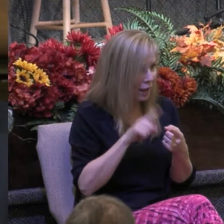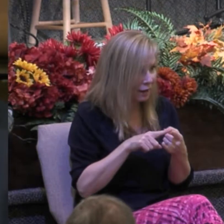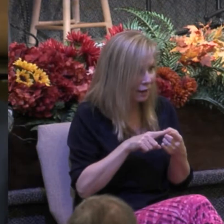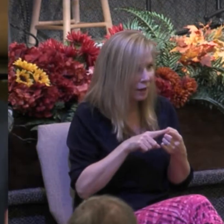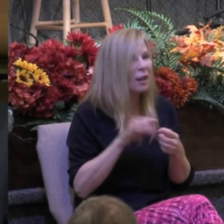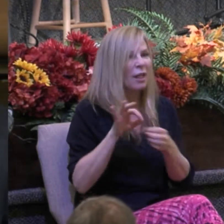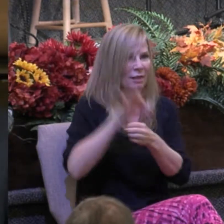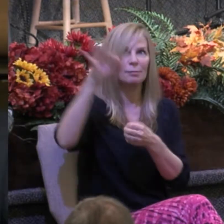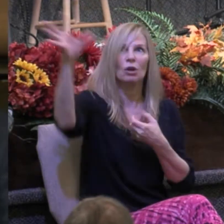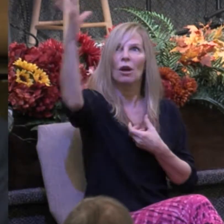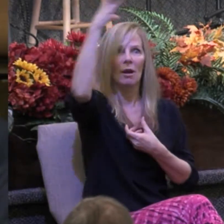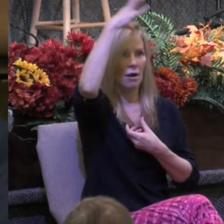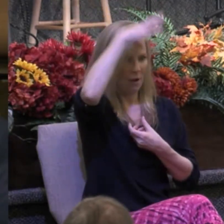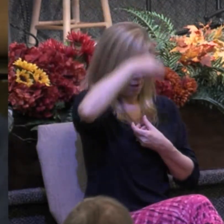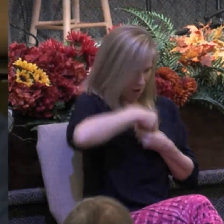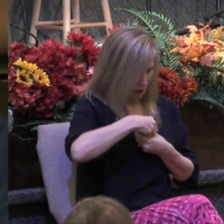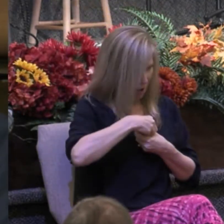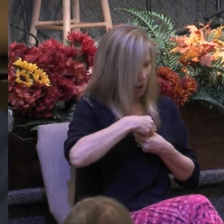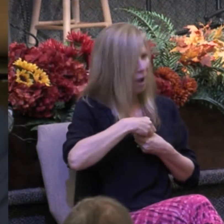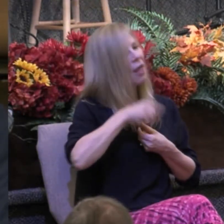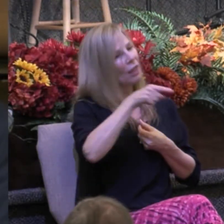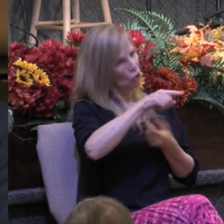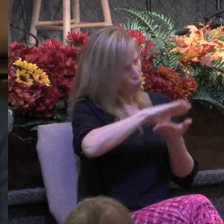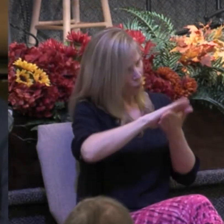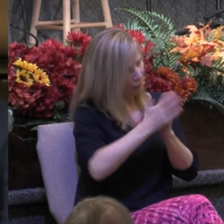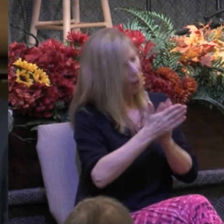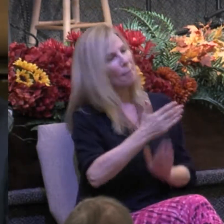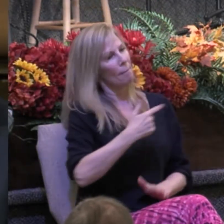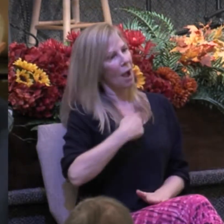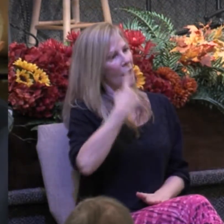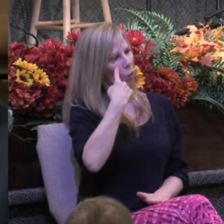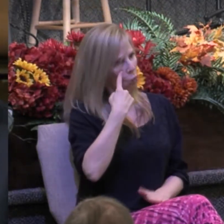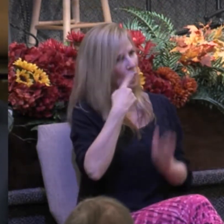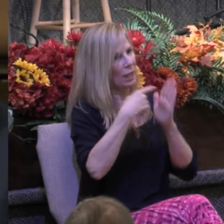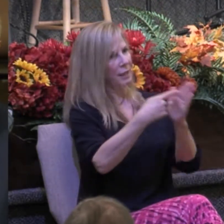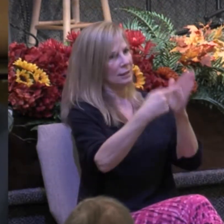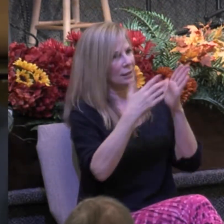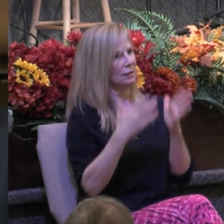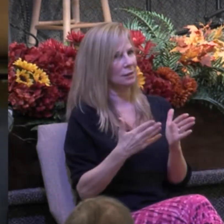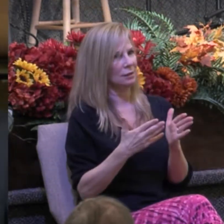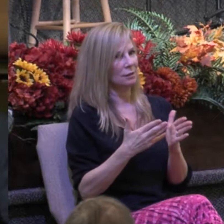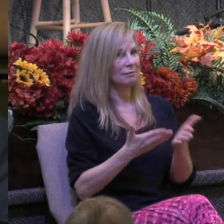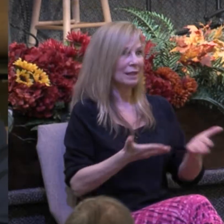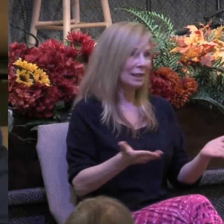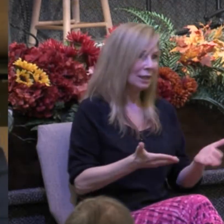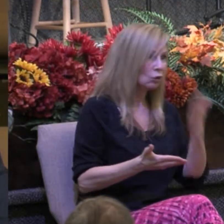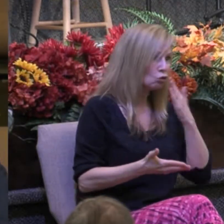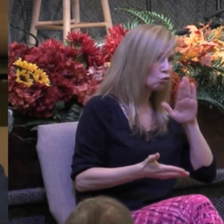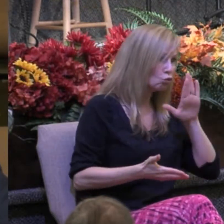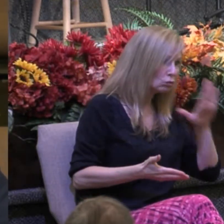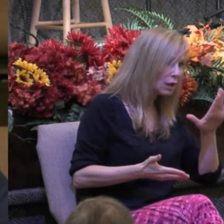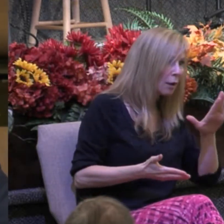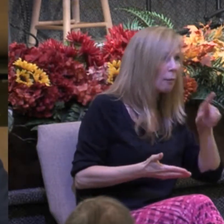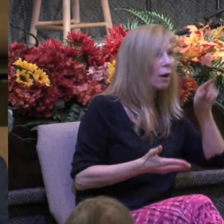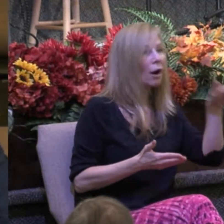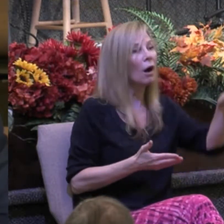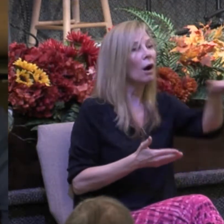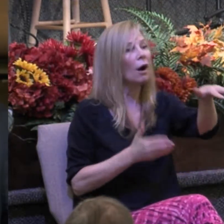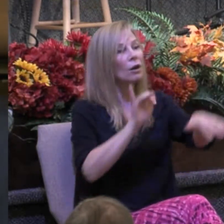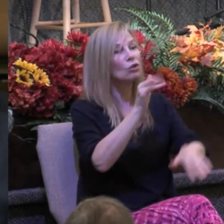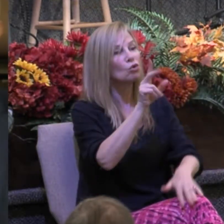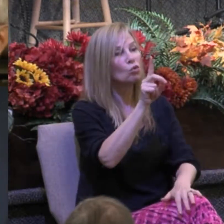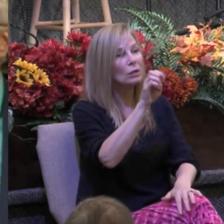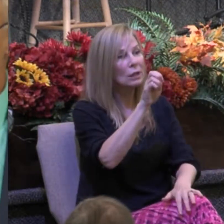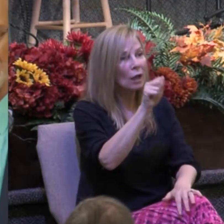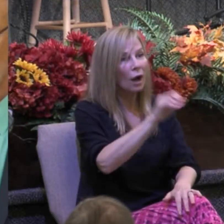you, and you shall be my witnesses, both in Jerusalem, Judea, Samaria, to the ends of the earth. We read